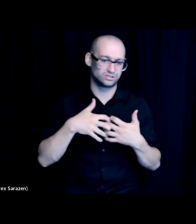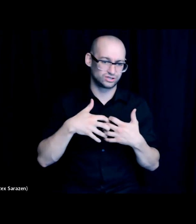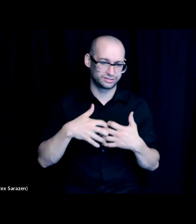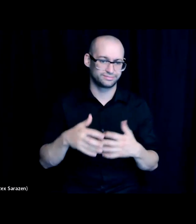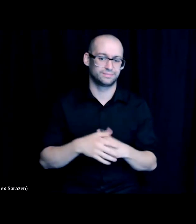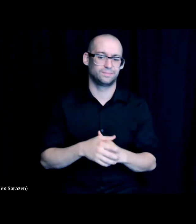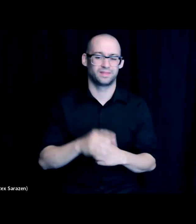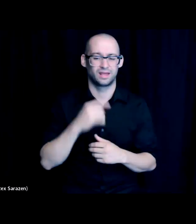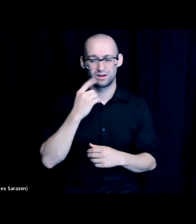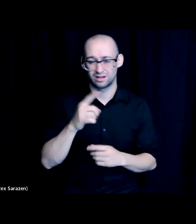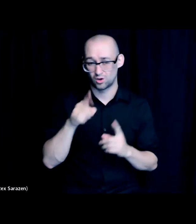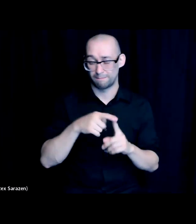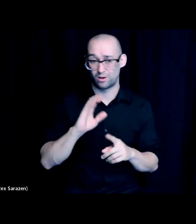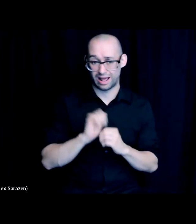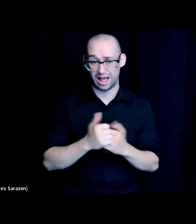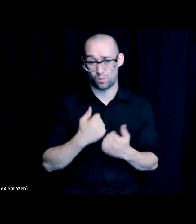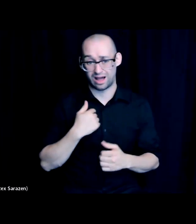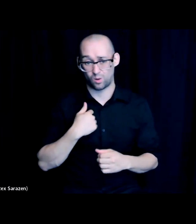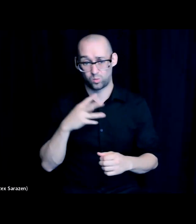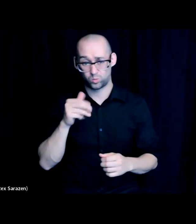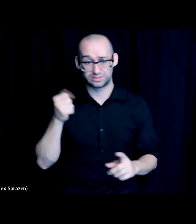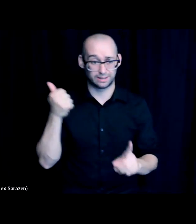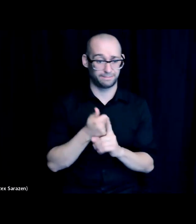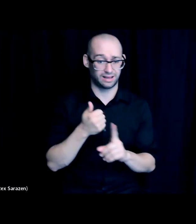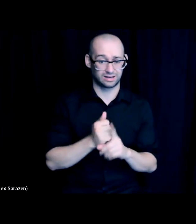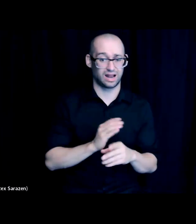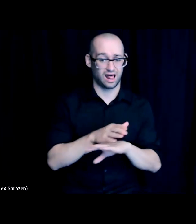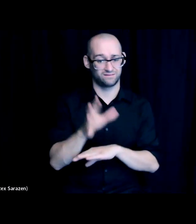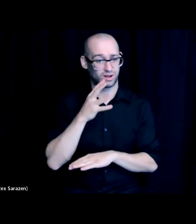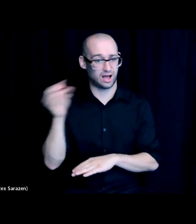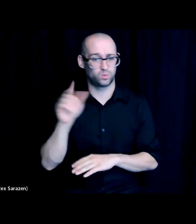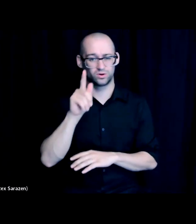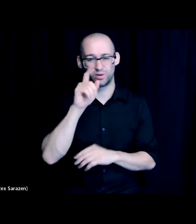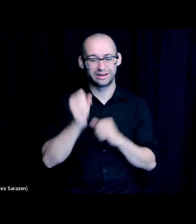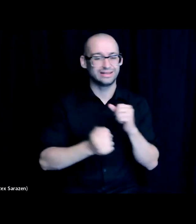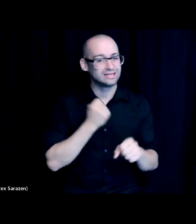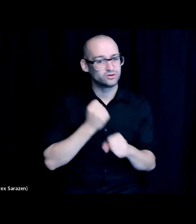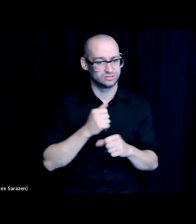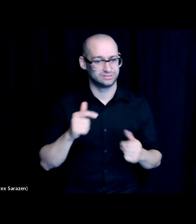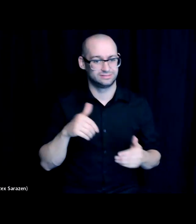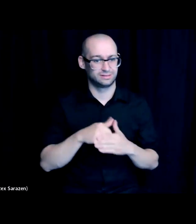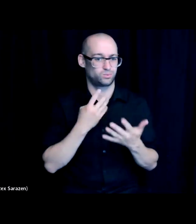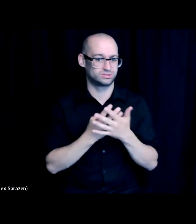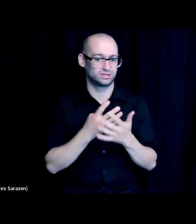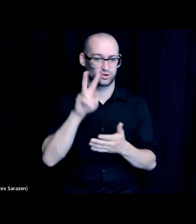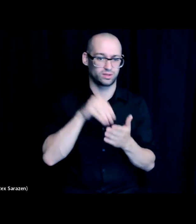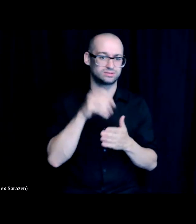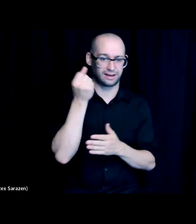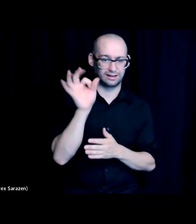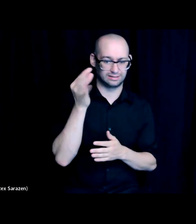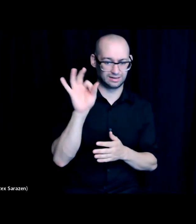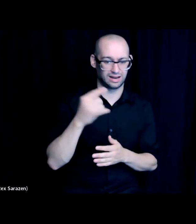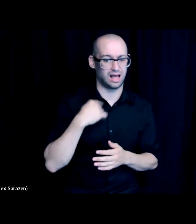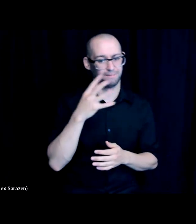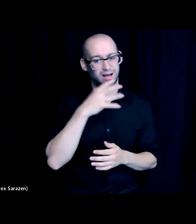you a little bit about how I was impacted after coming out after 21 years in there in 2019. I came